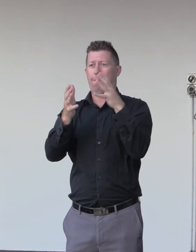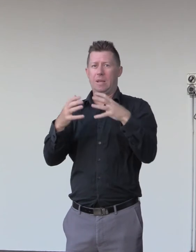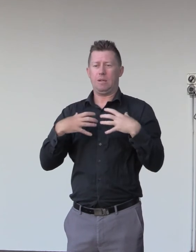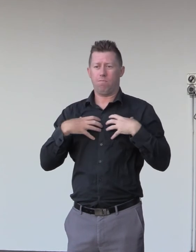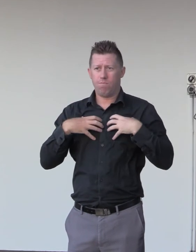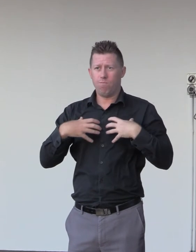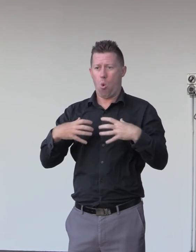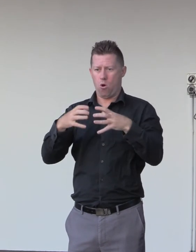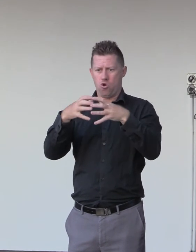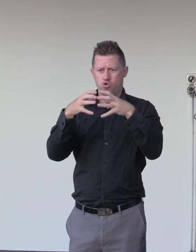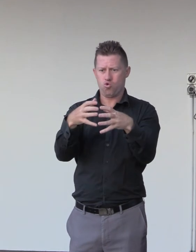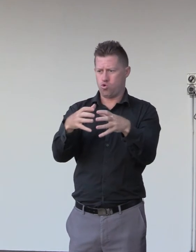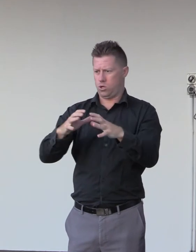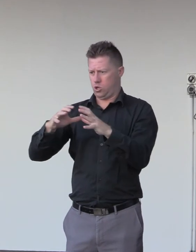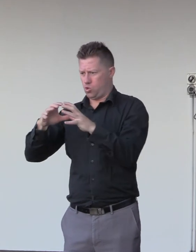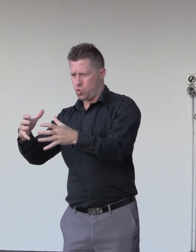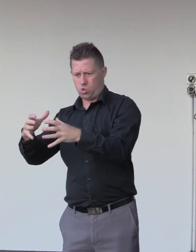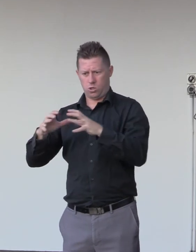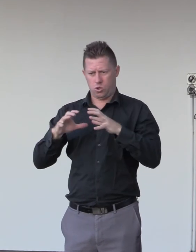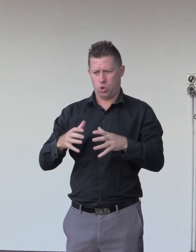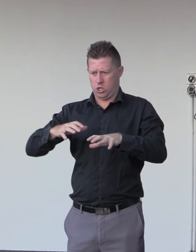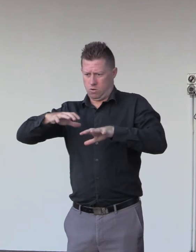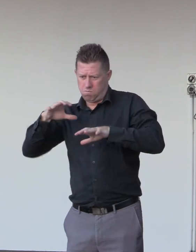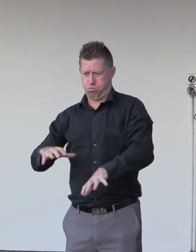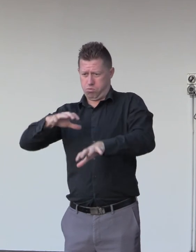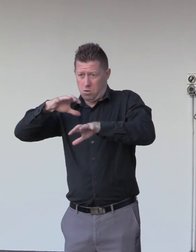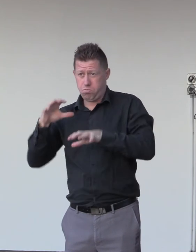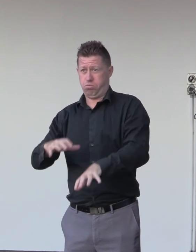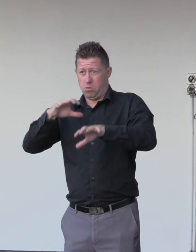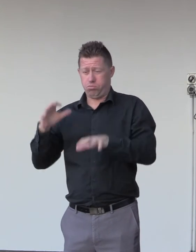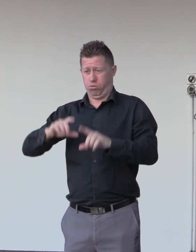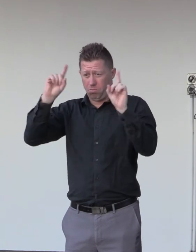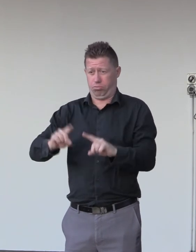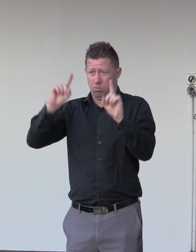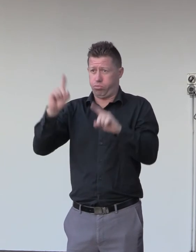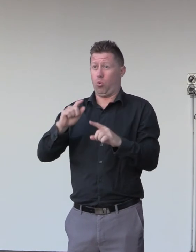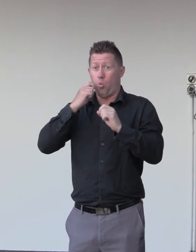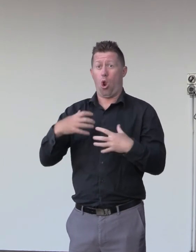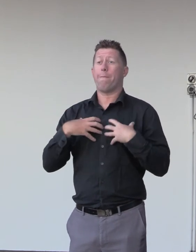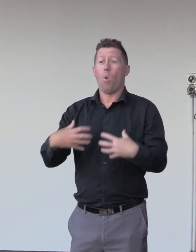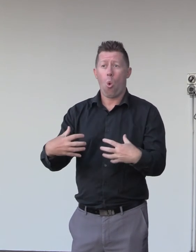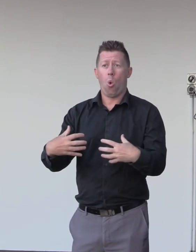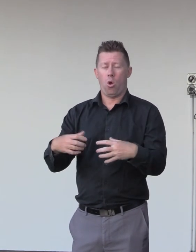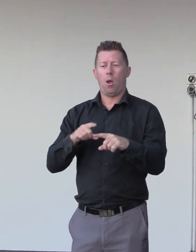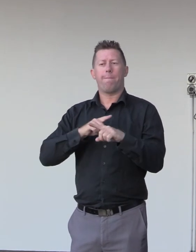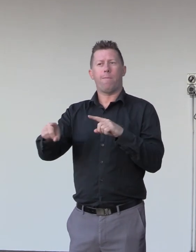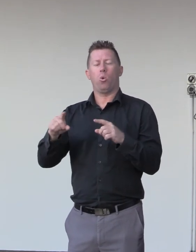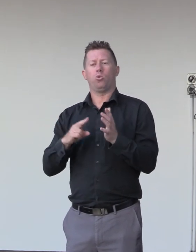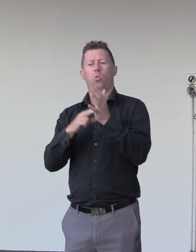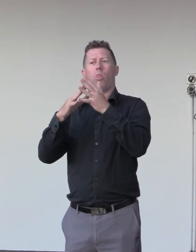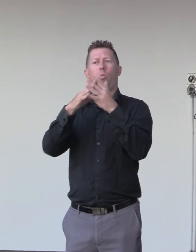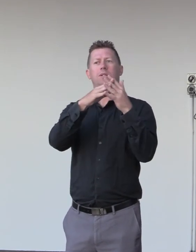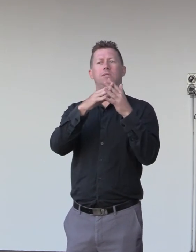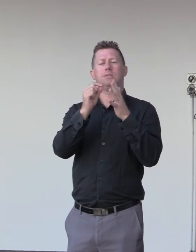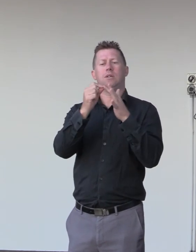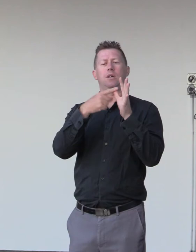more focused areas of storms and showers. So tomorrow we'll see an increase in the storms and showers, chiefly through the northwest pastoral, but